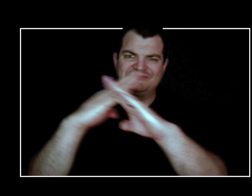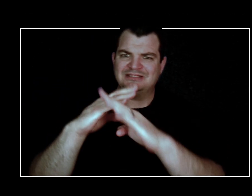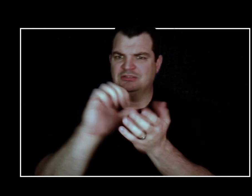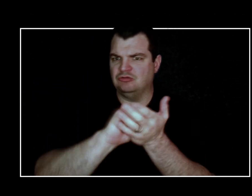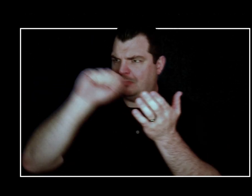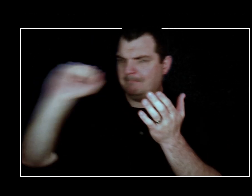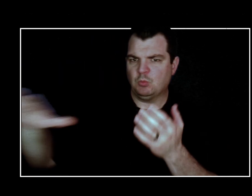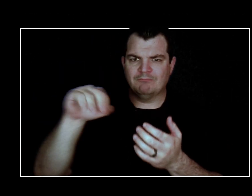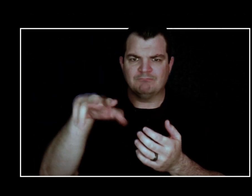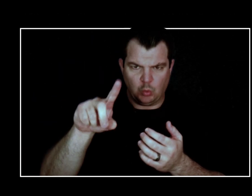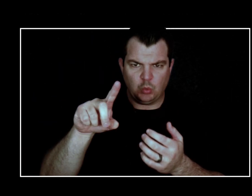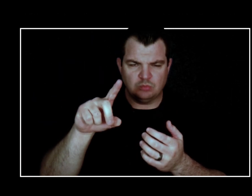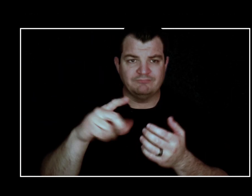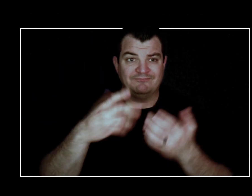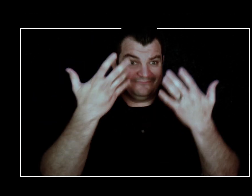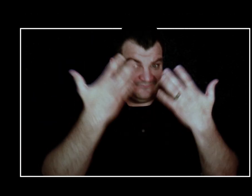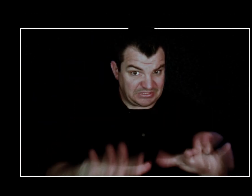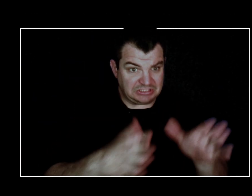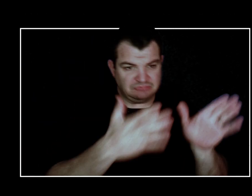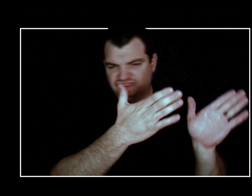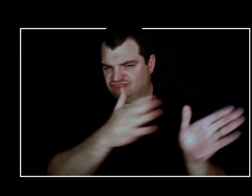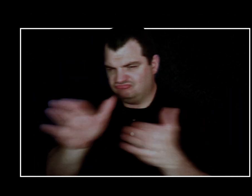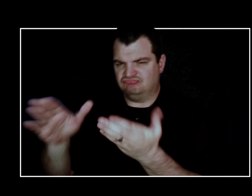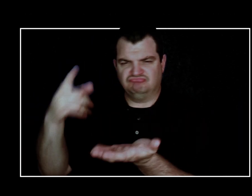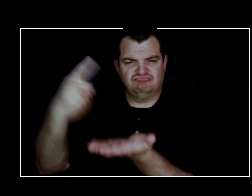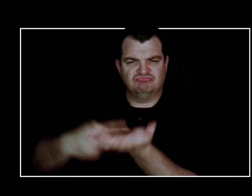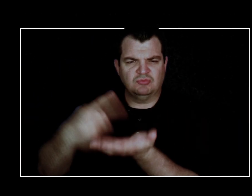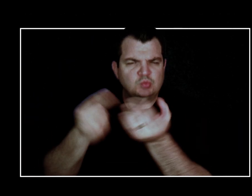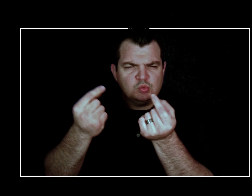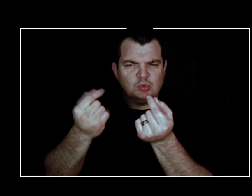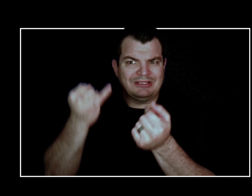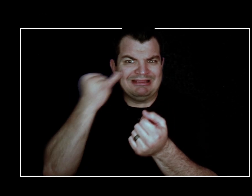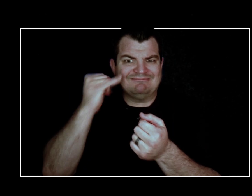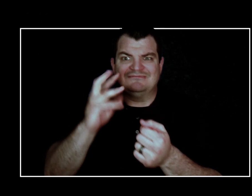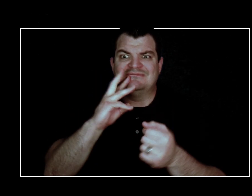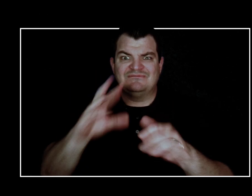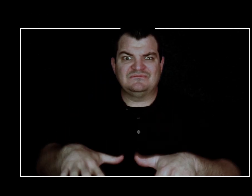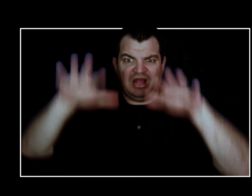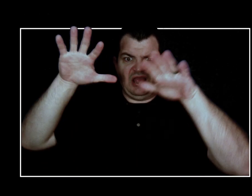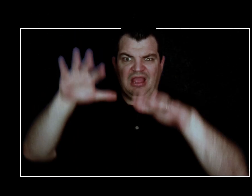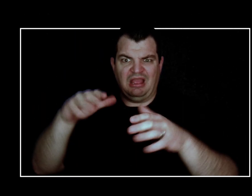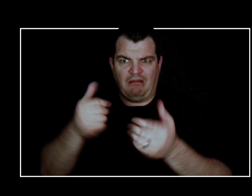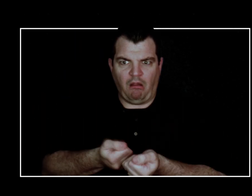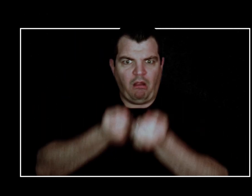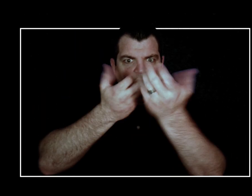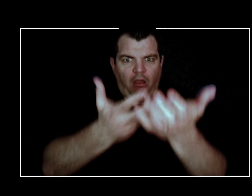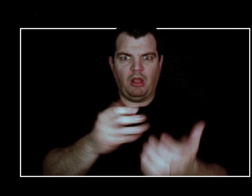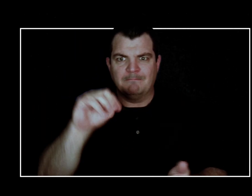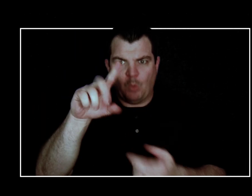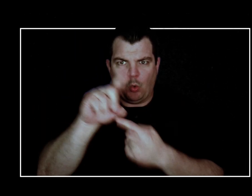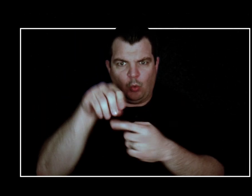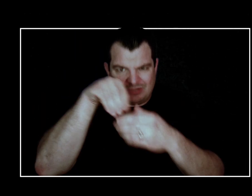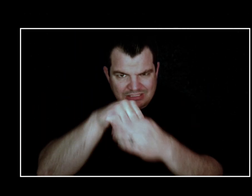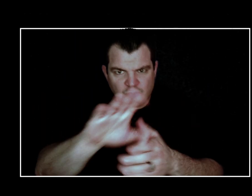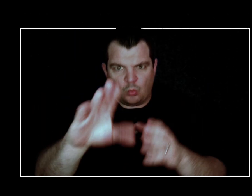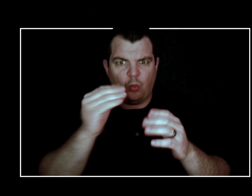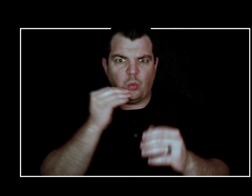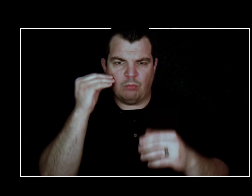for preventing and removing mold, and then we will talk about what to do if a flood causes mold in your